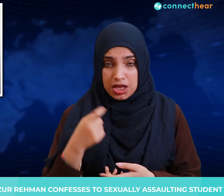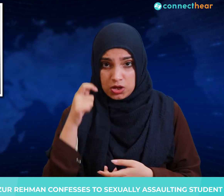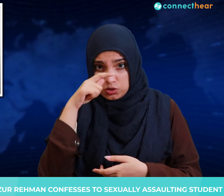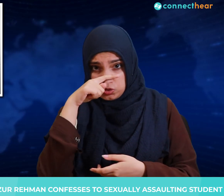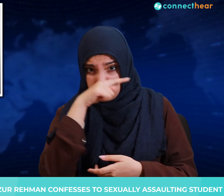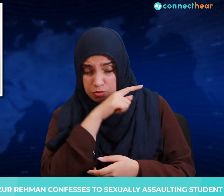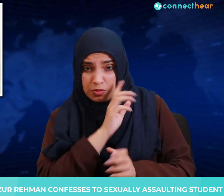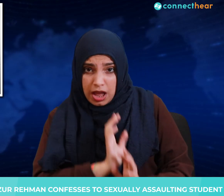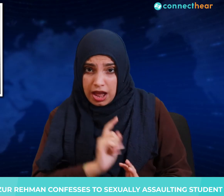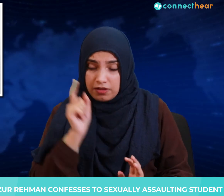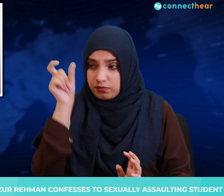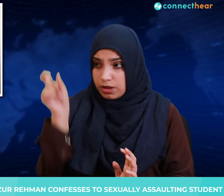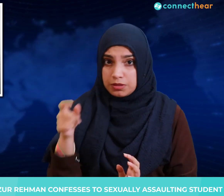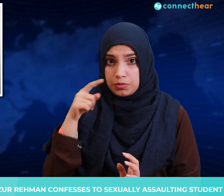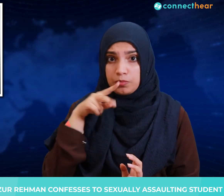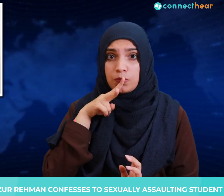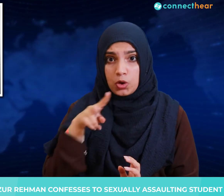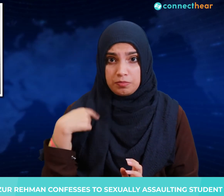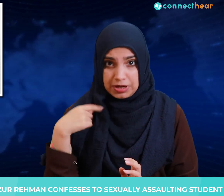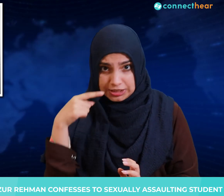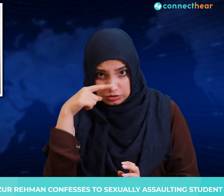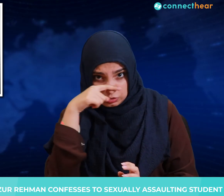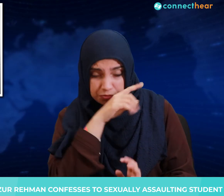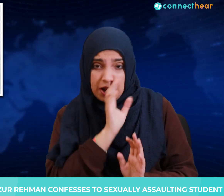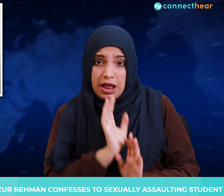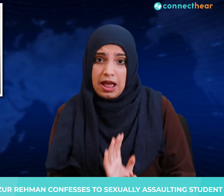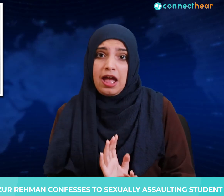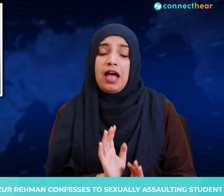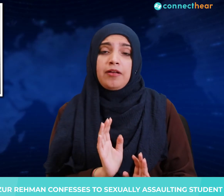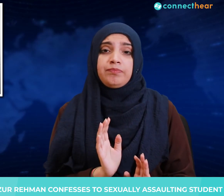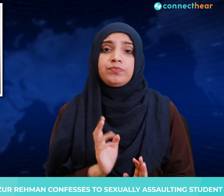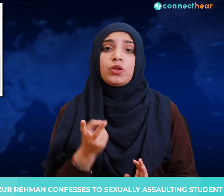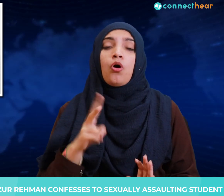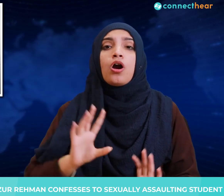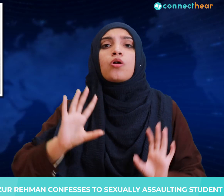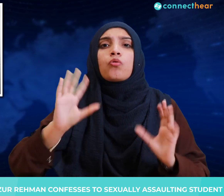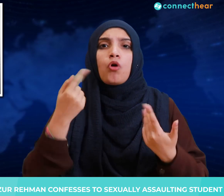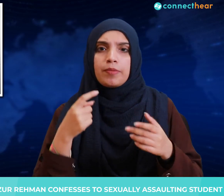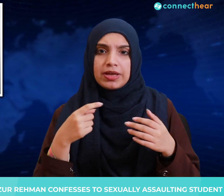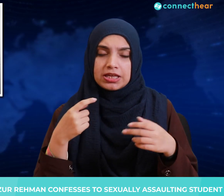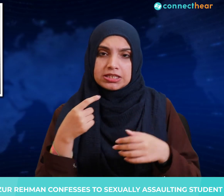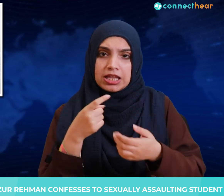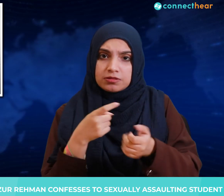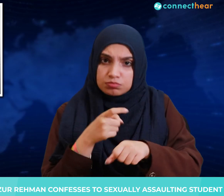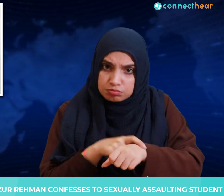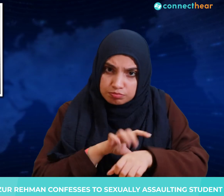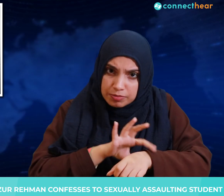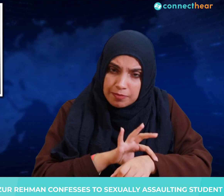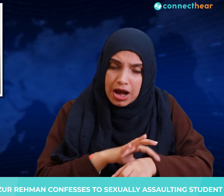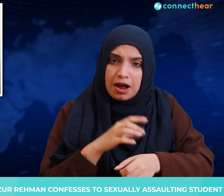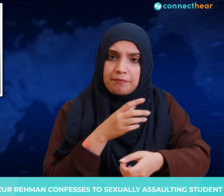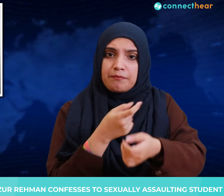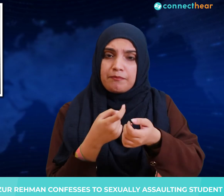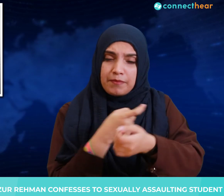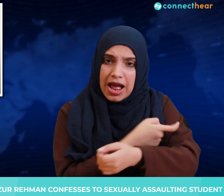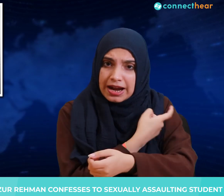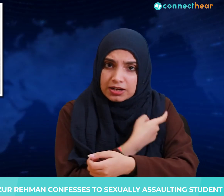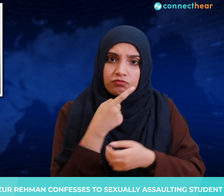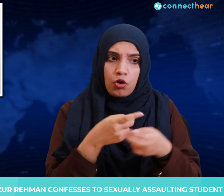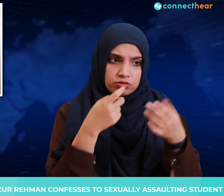did. The DIG said that all medical and forensic evidence was being collected in the case,